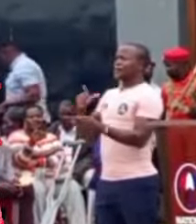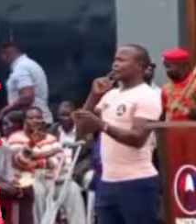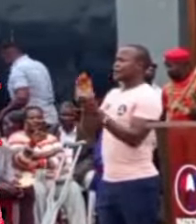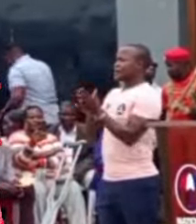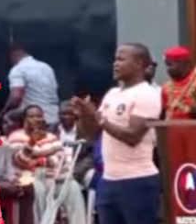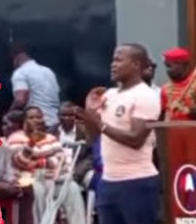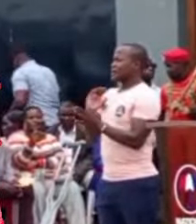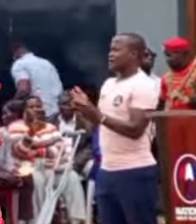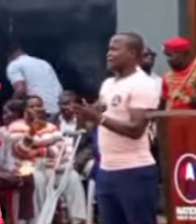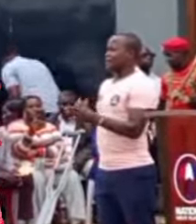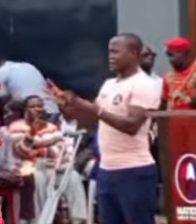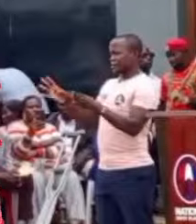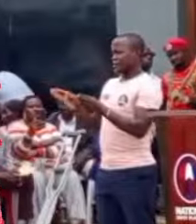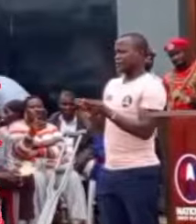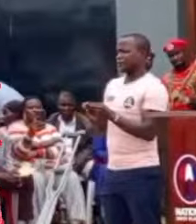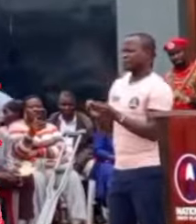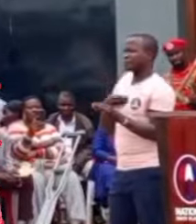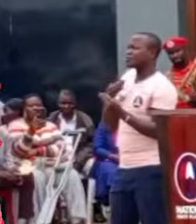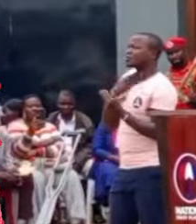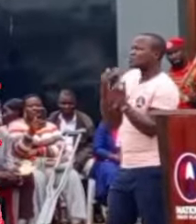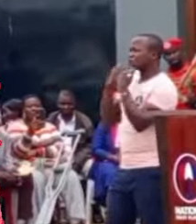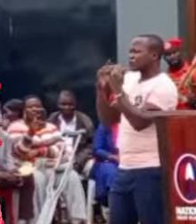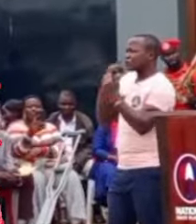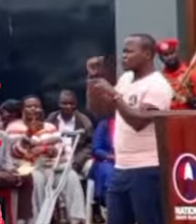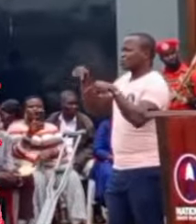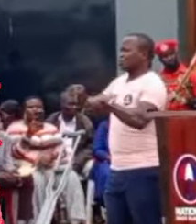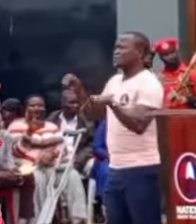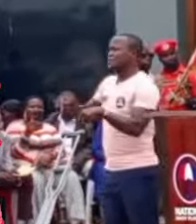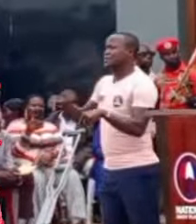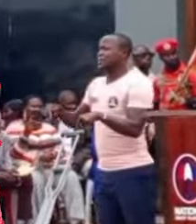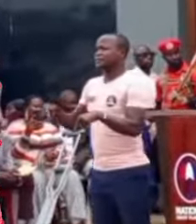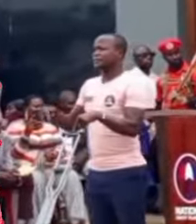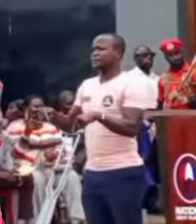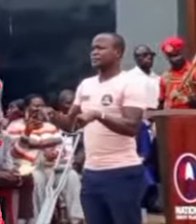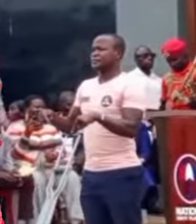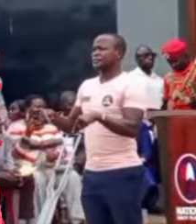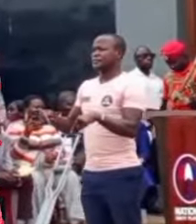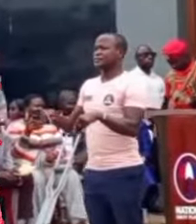Basewo ne banyabo mu bufunze njagalo bebaza olunaku lwa leero